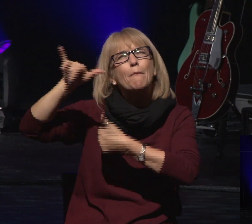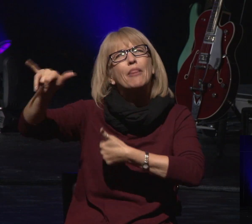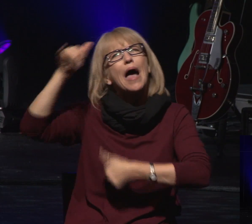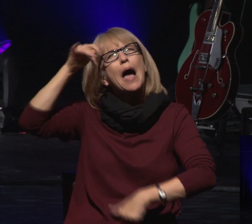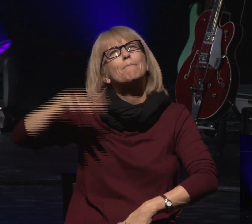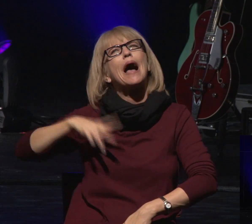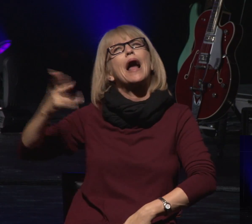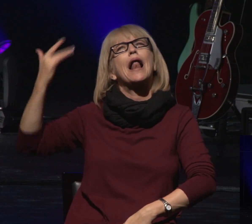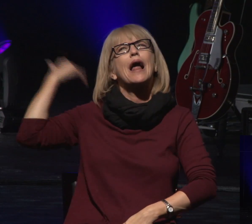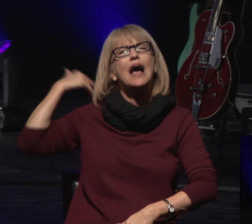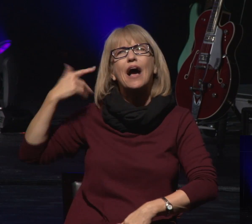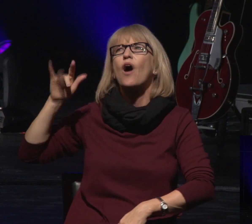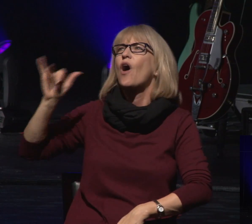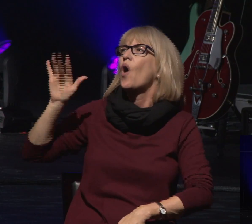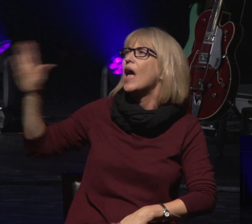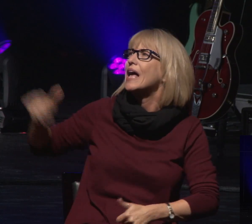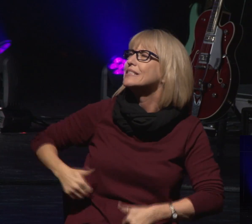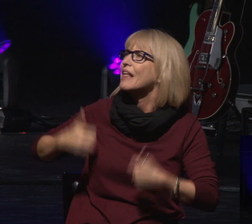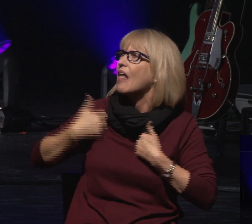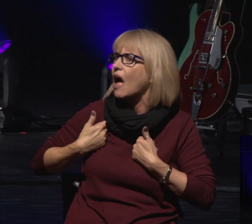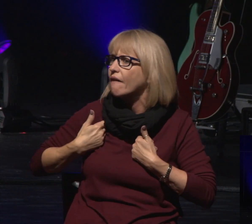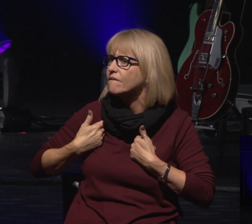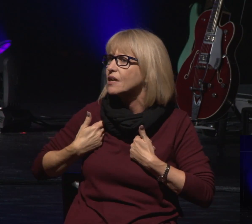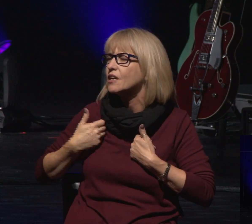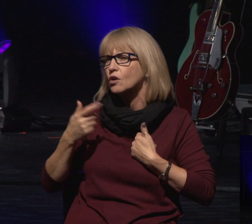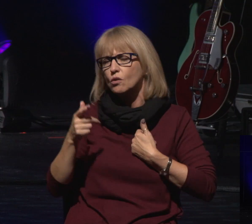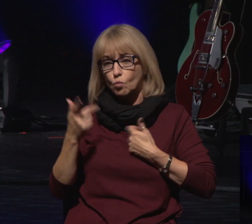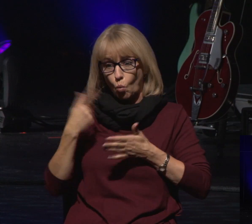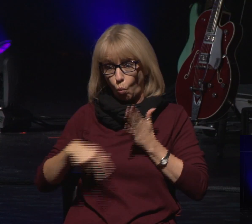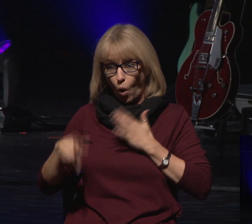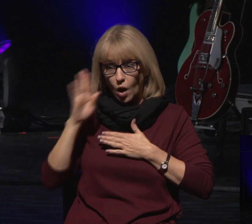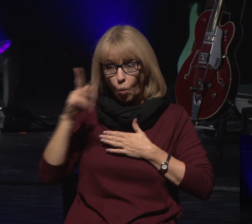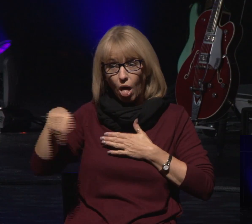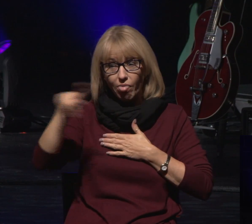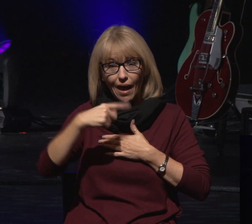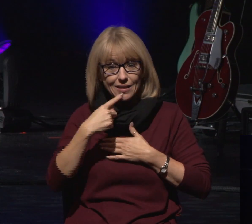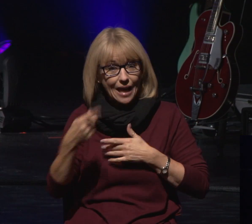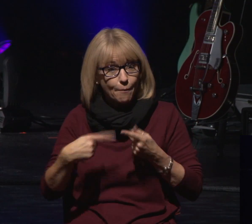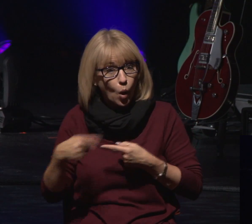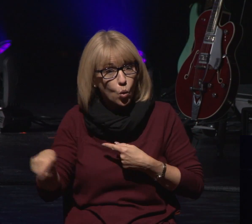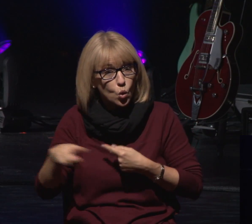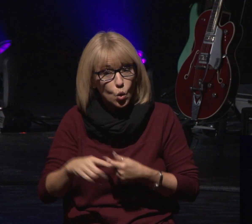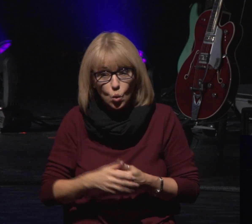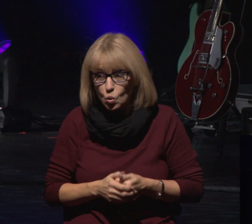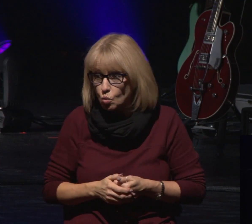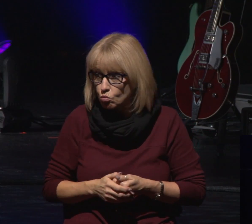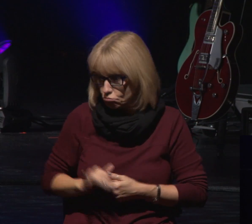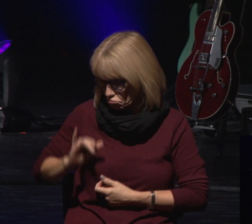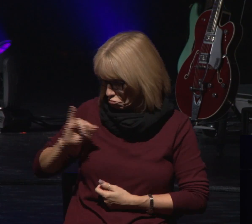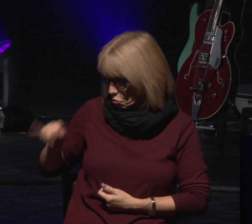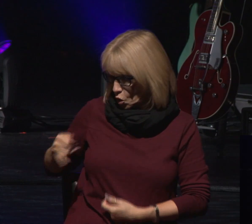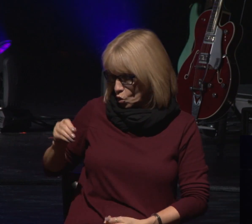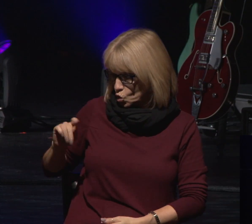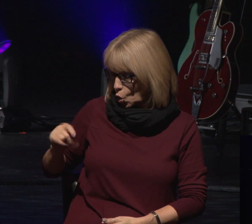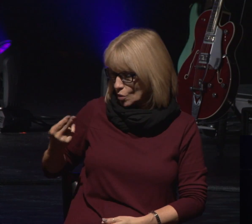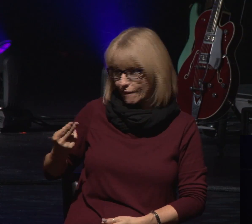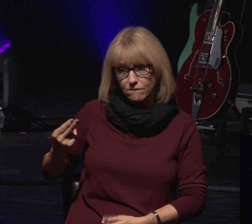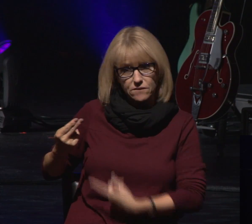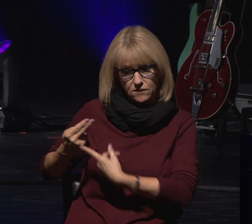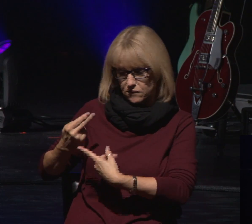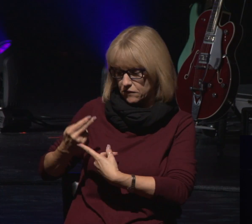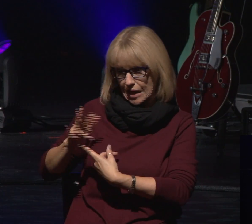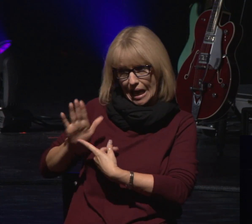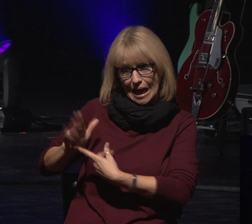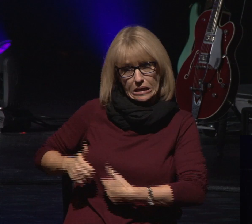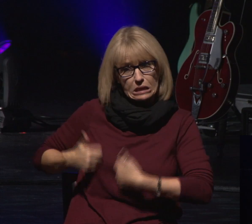Joseph's legacy, well, there's all the trouble that came, all of his fame, But when it comes down to it, what's his legacy?